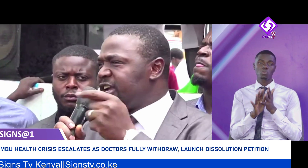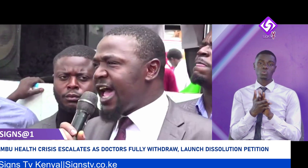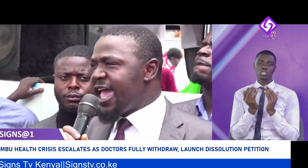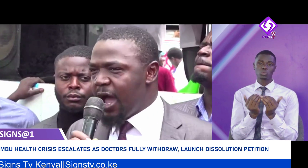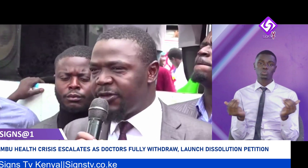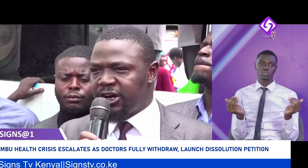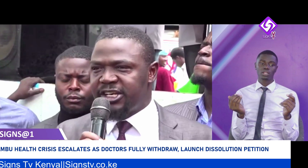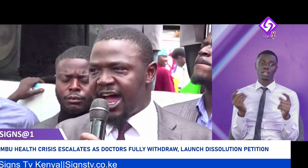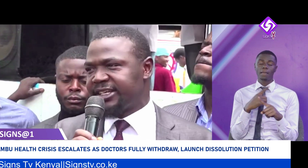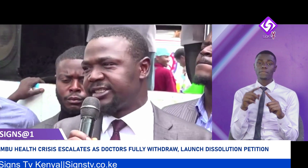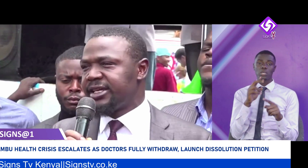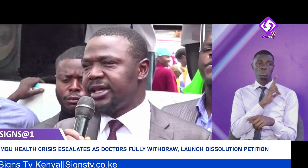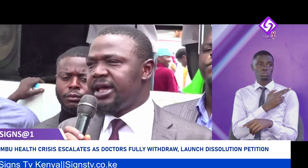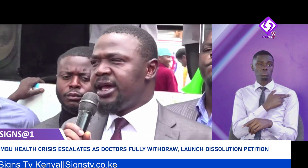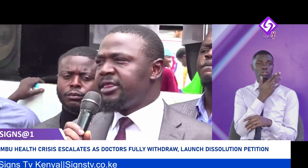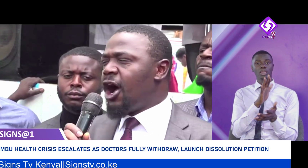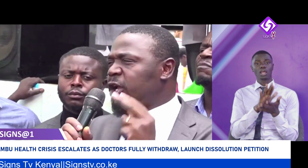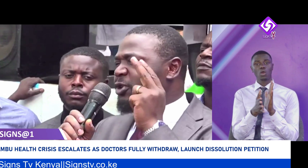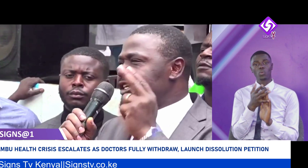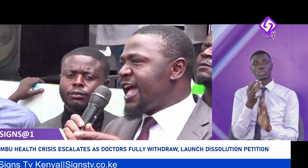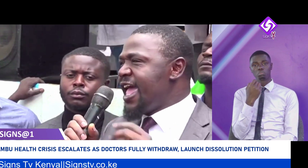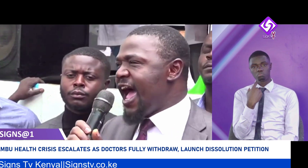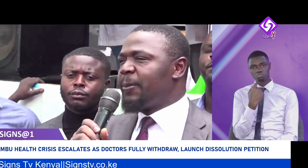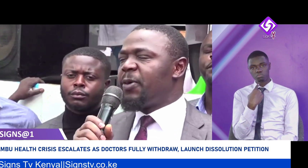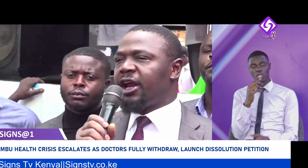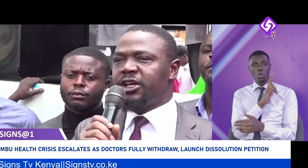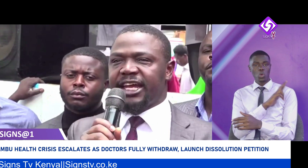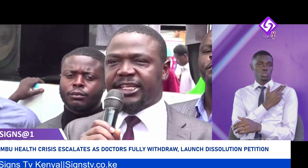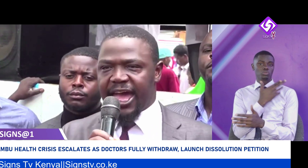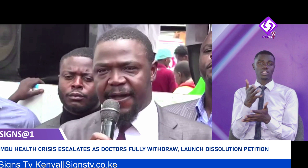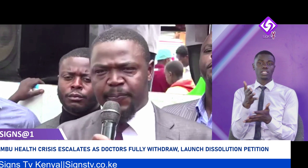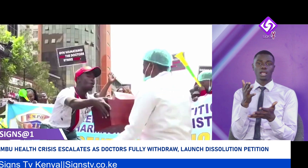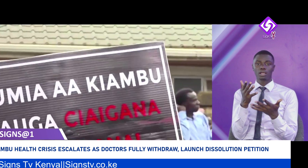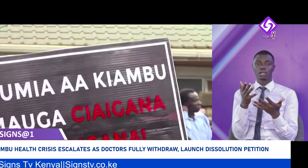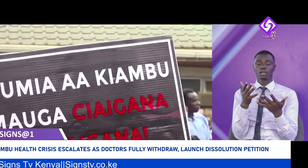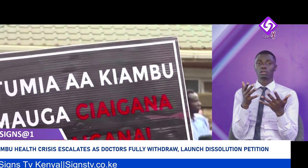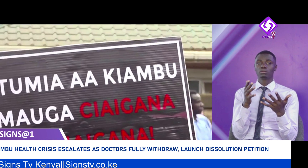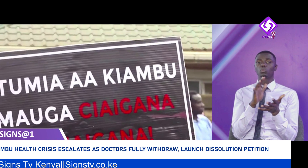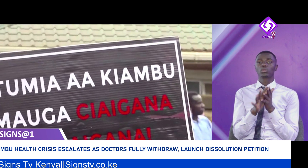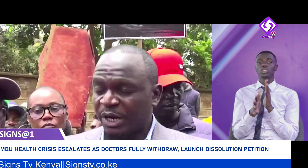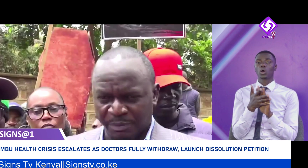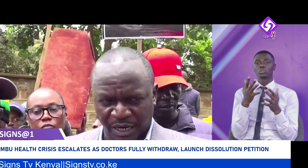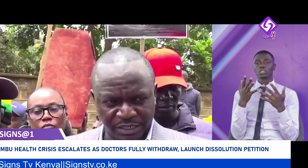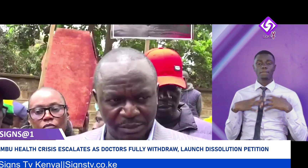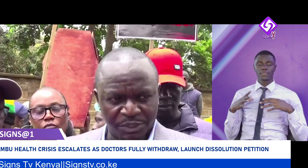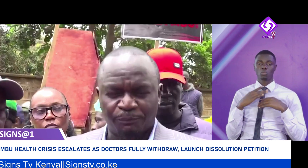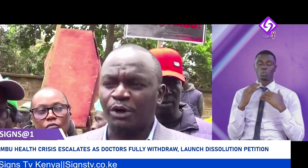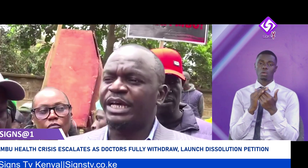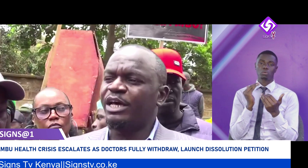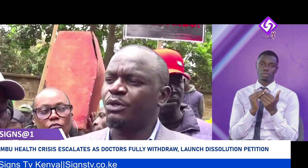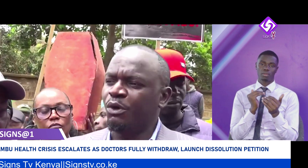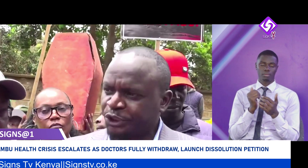hospitals are here without drugs. The hospitals are here and people cannot get care. Going to set in place mechanisms for the